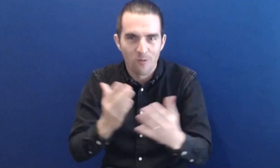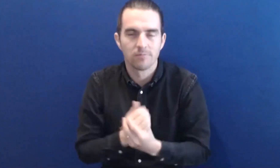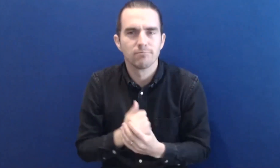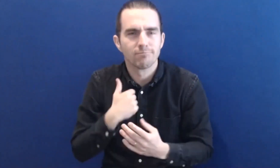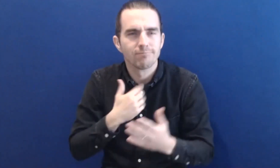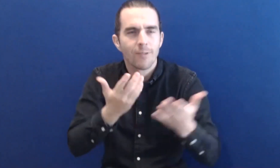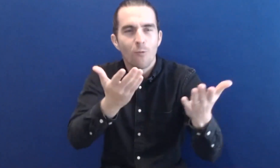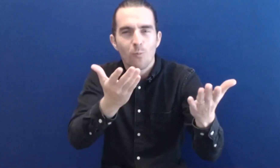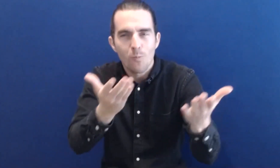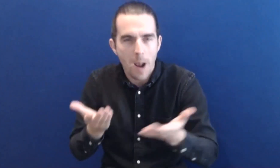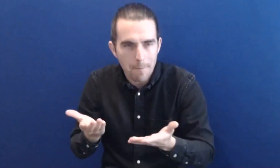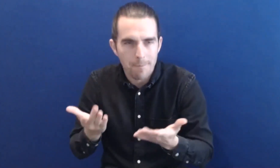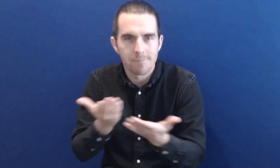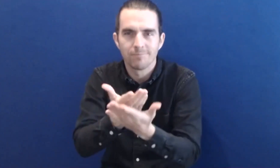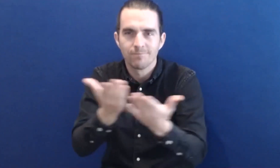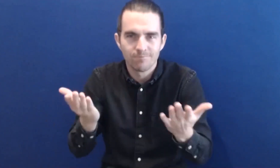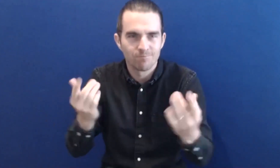by the